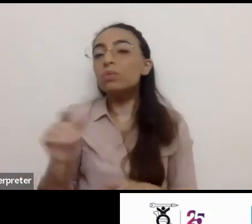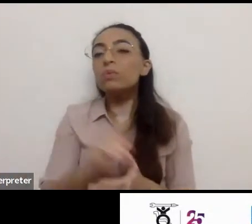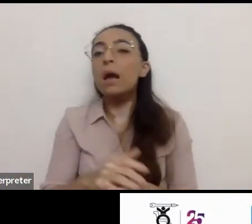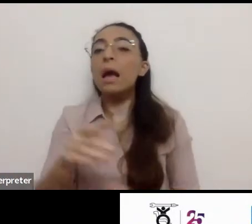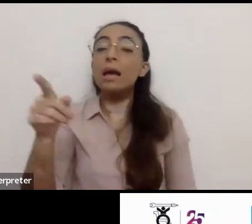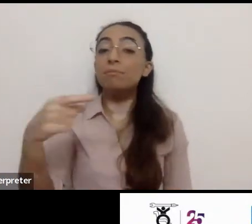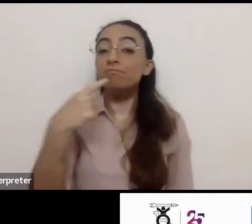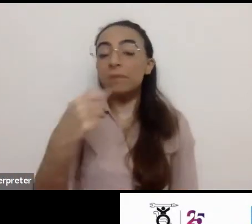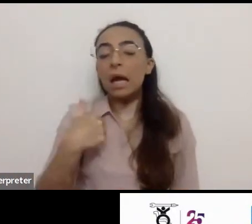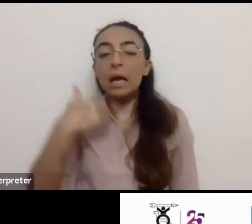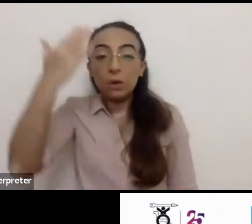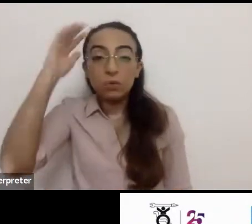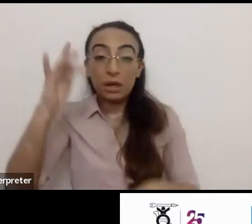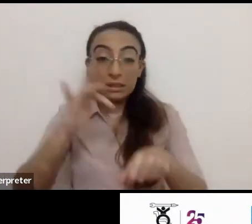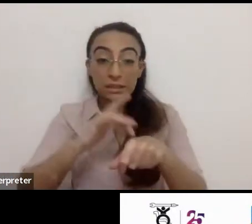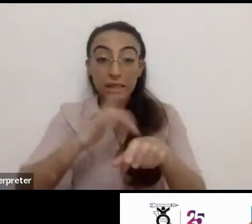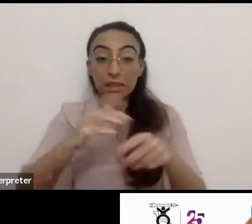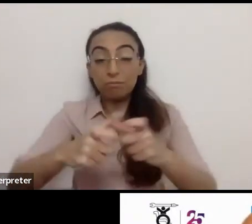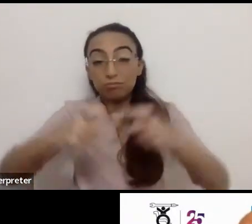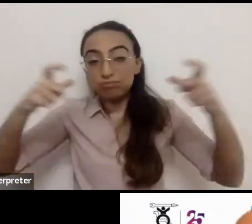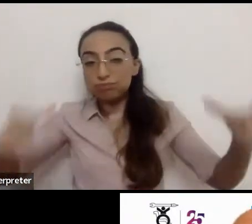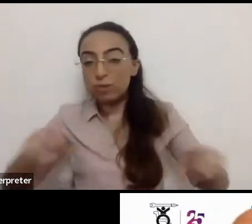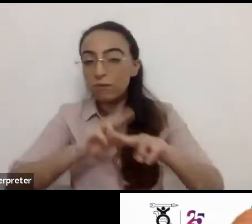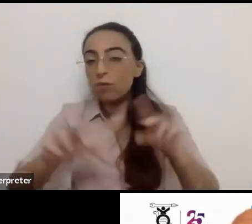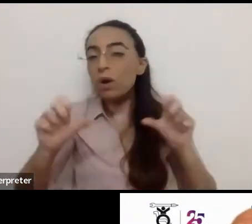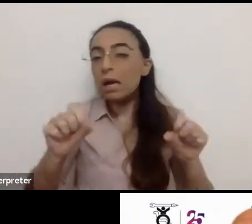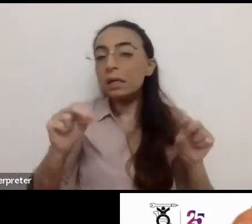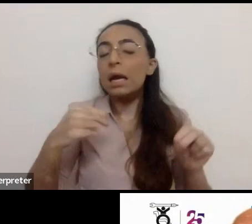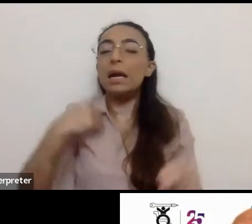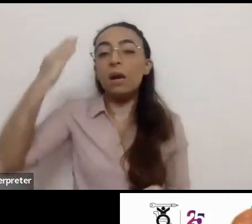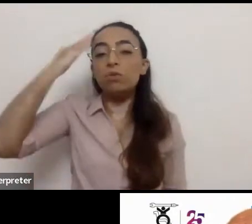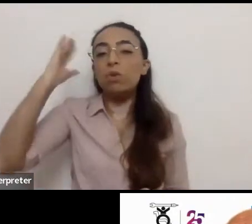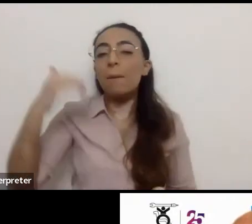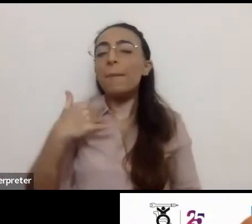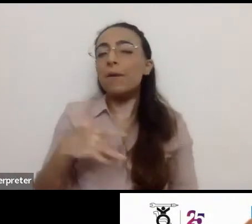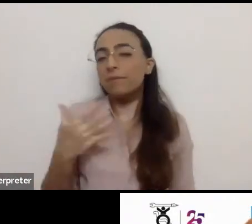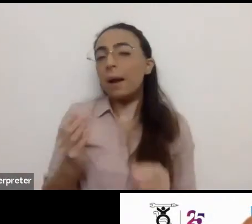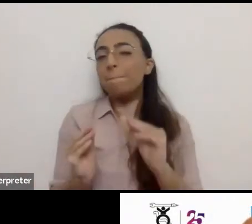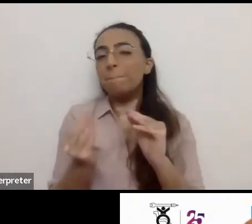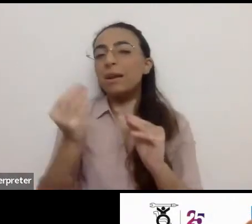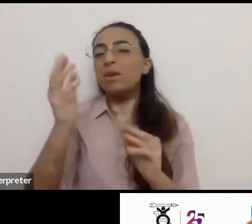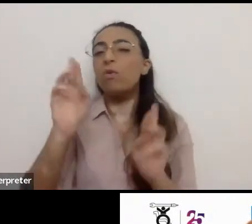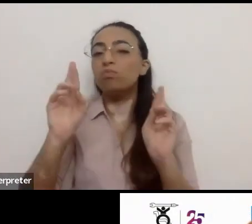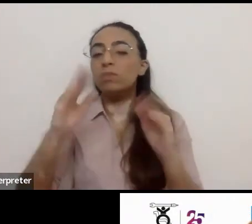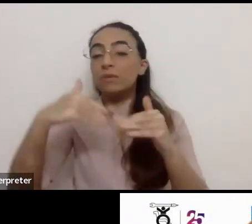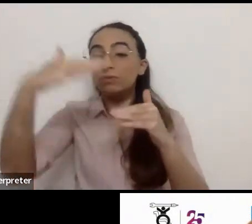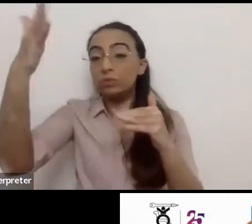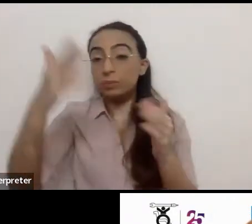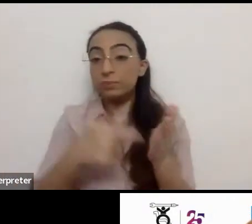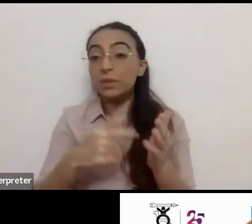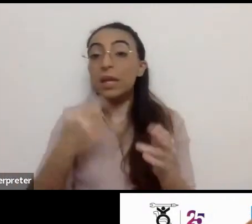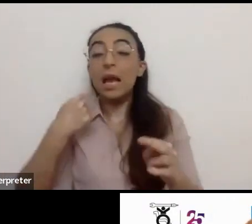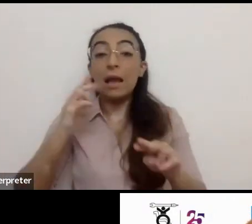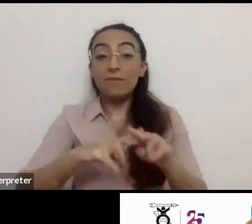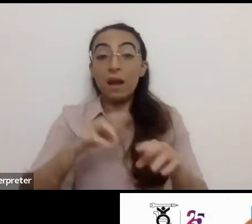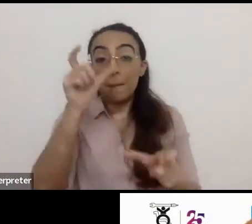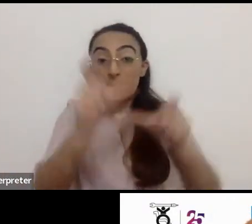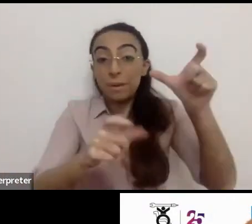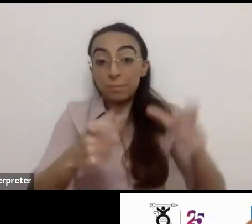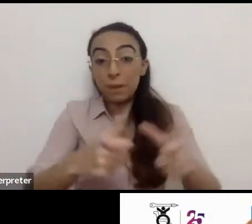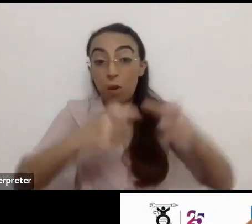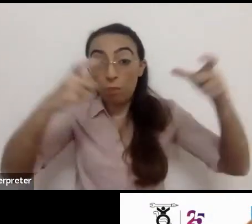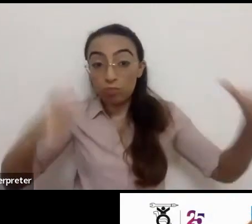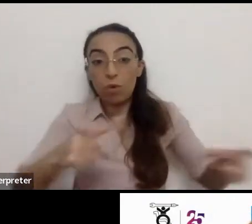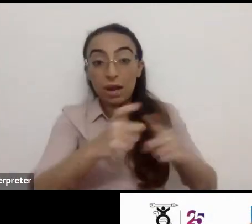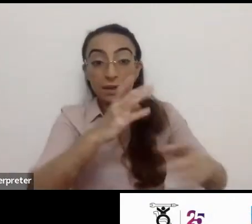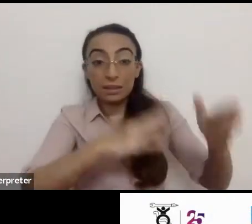sensitization. I think we can do a much better job. And as I said, as scale builds, that becomes more and more relevant. Today, I think the